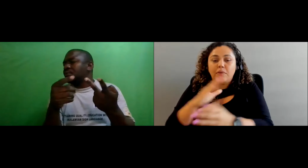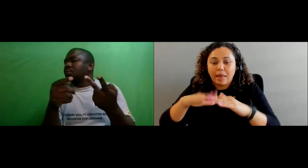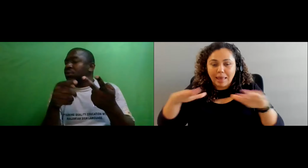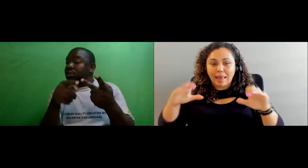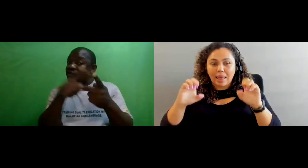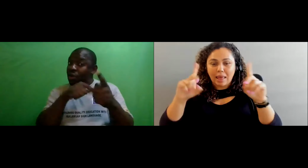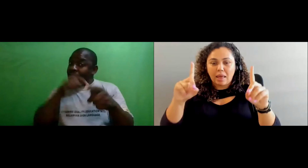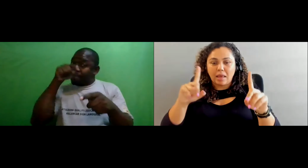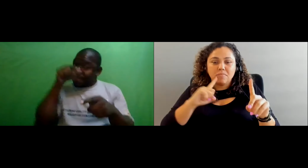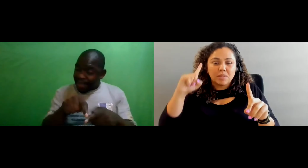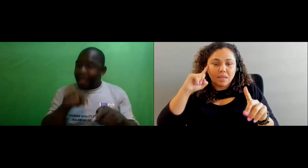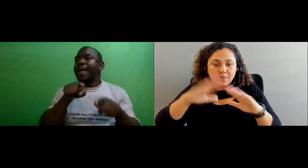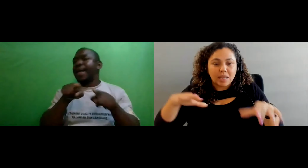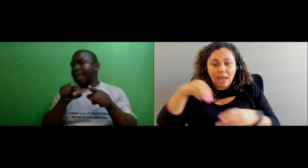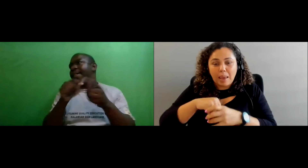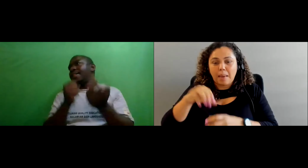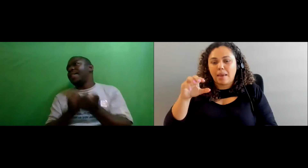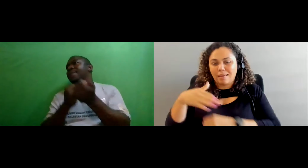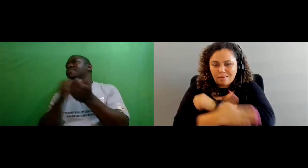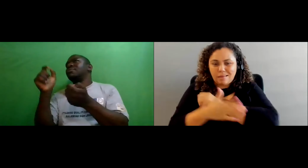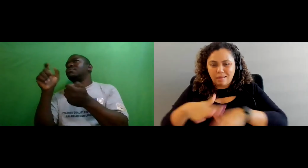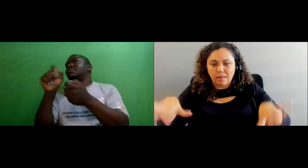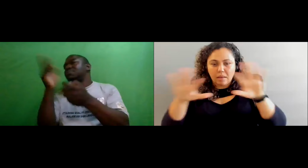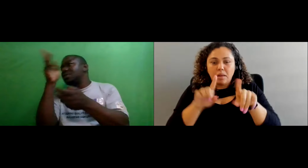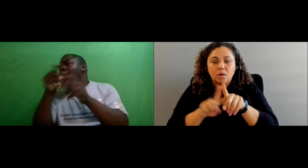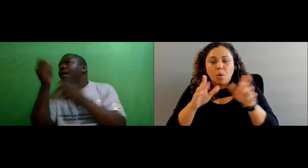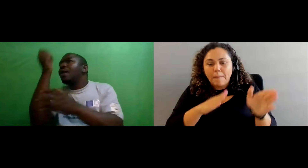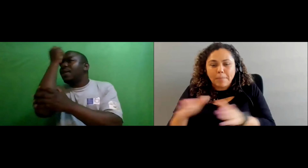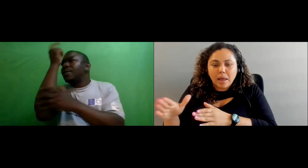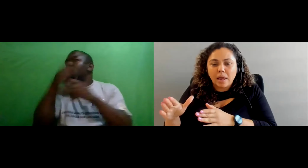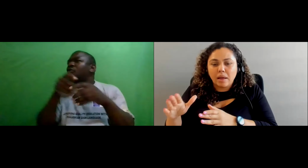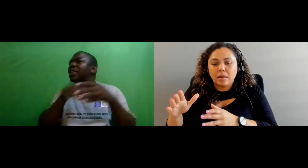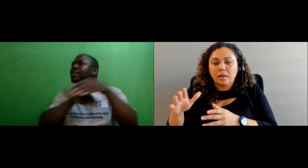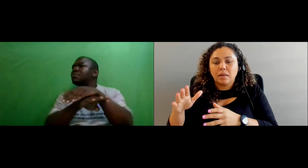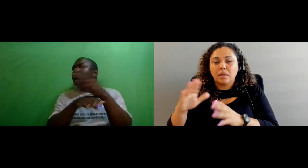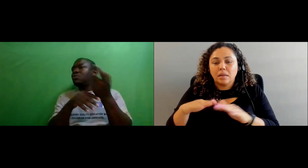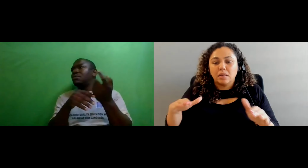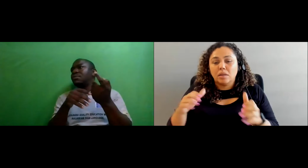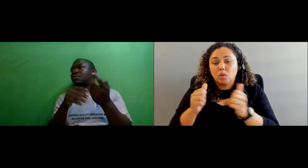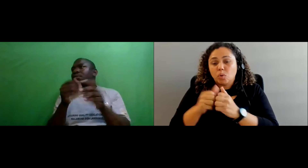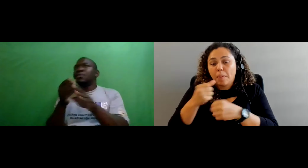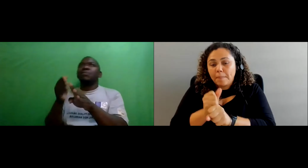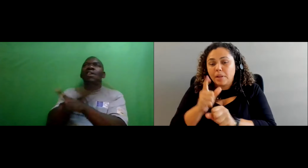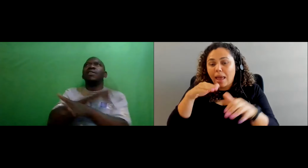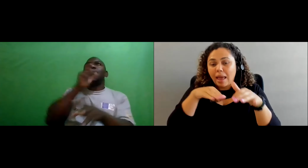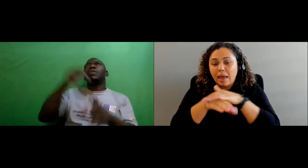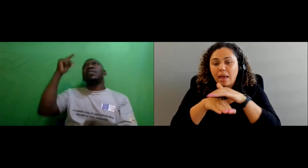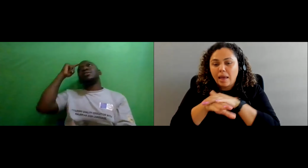of learners who are deaf in Malawi. And these materials have also improved the education of learners who are deaf in Malawi through making them access